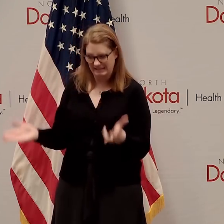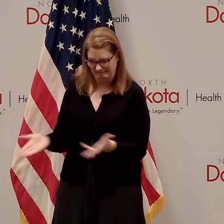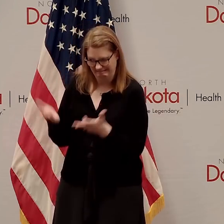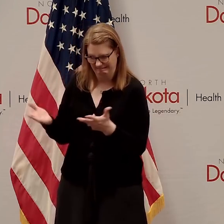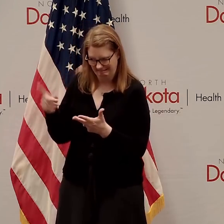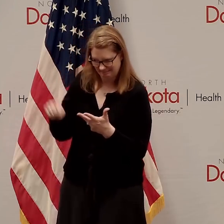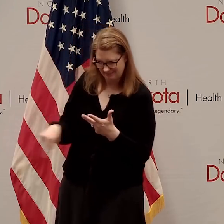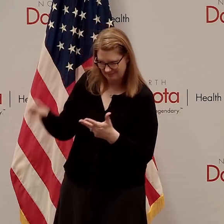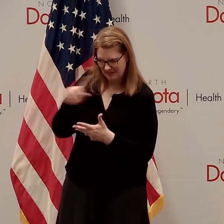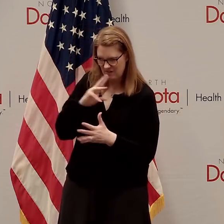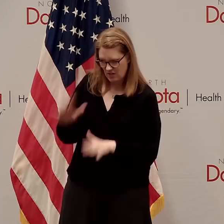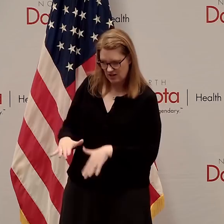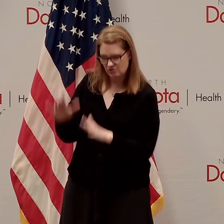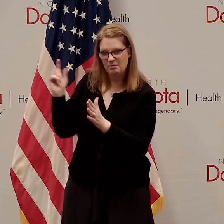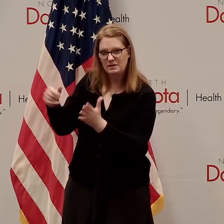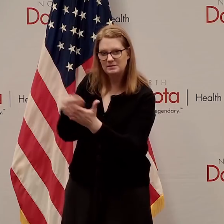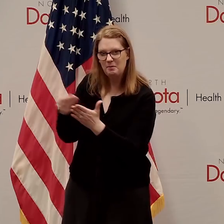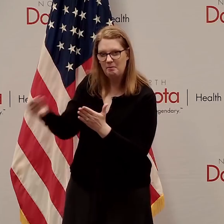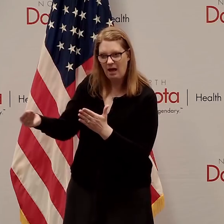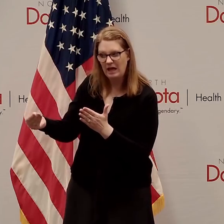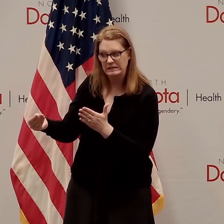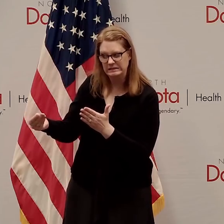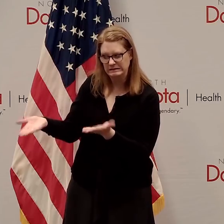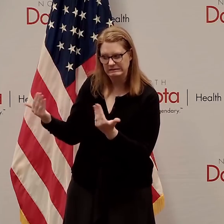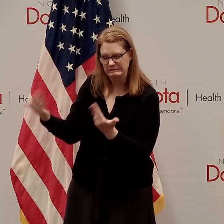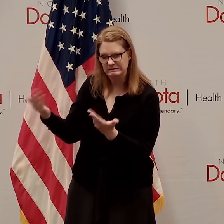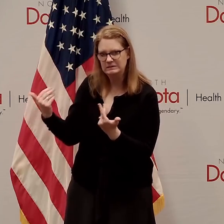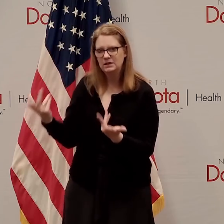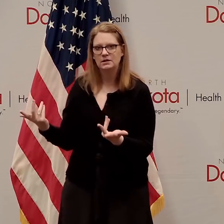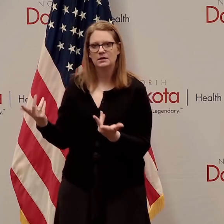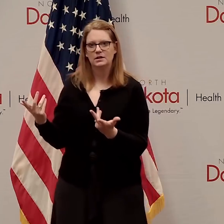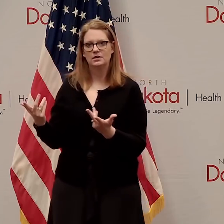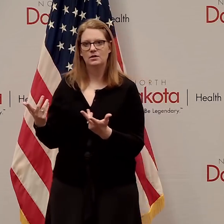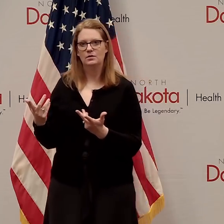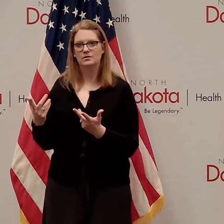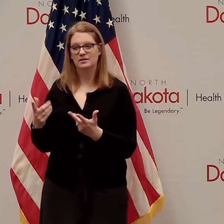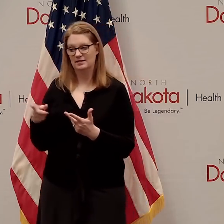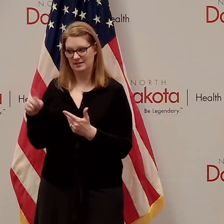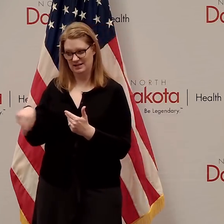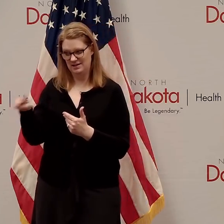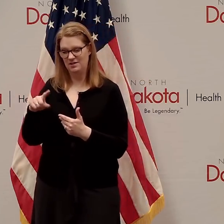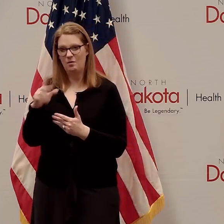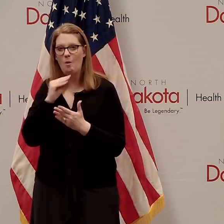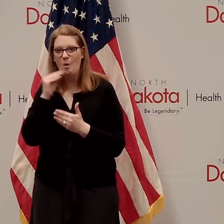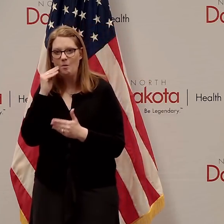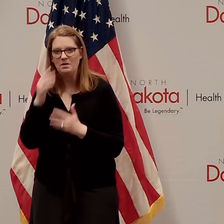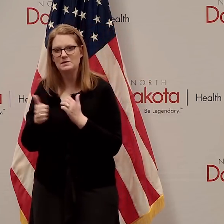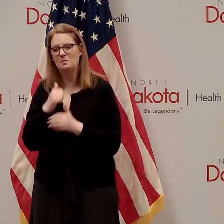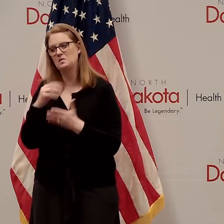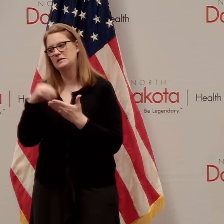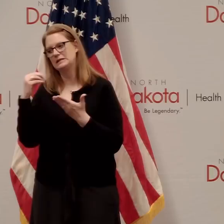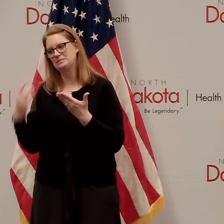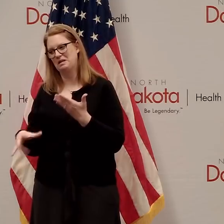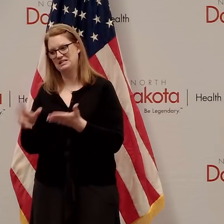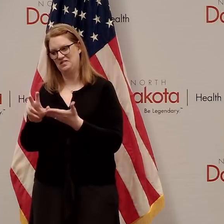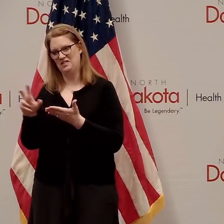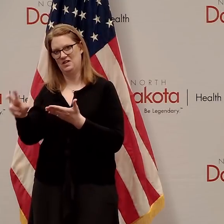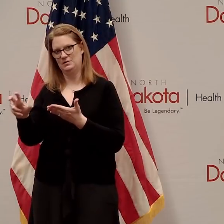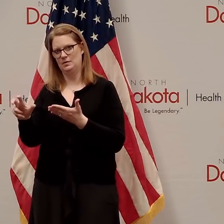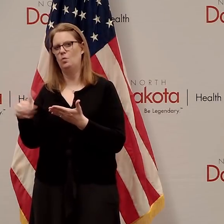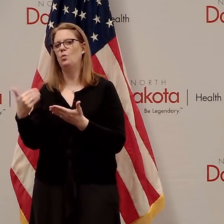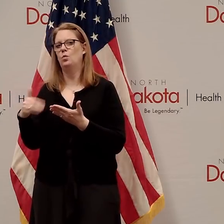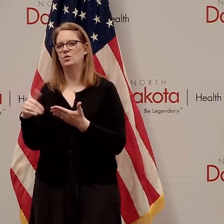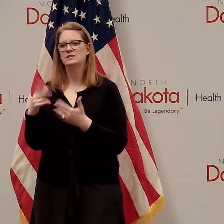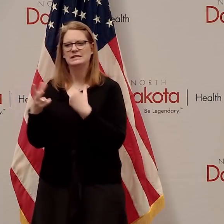flood insurance to help protect our citizens' most expensive investment, their home. And like in the fight